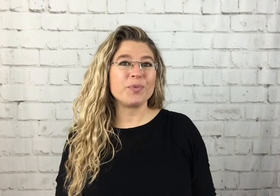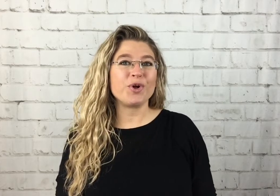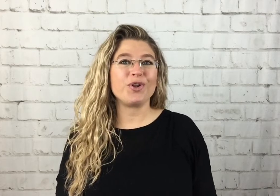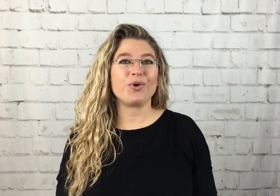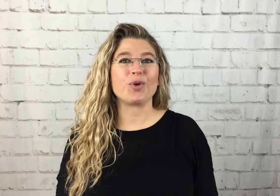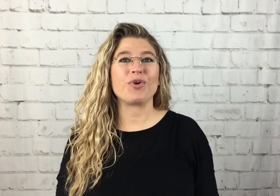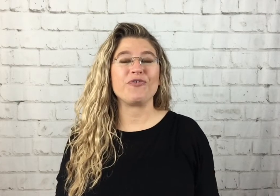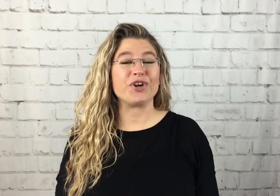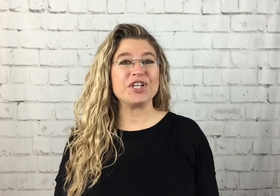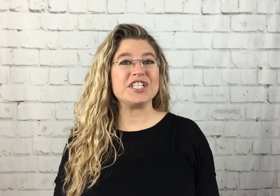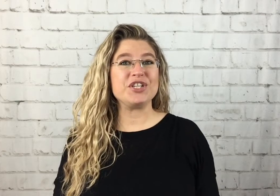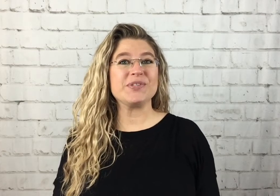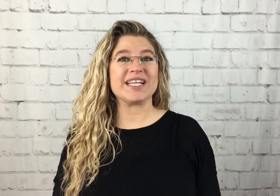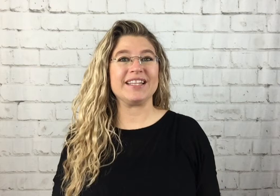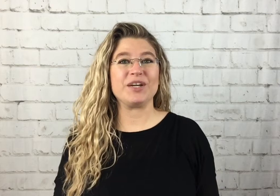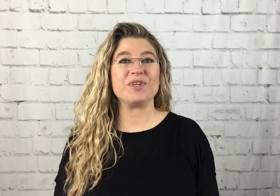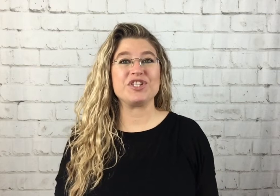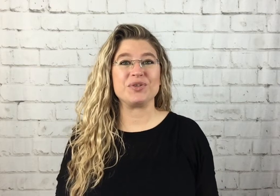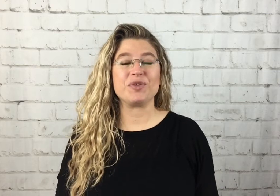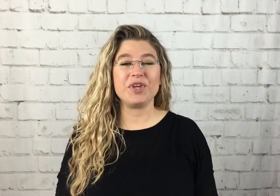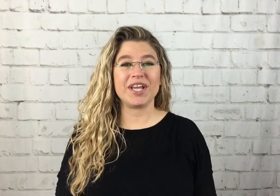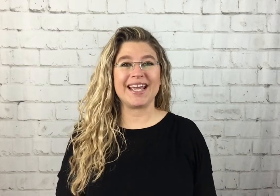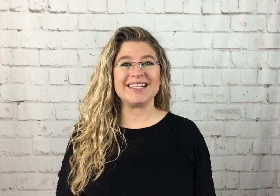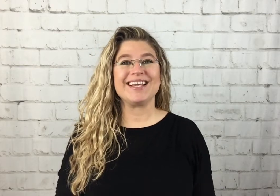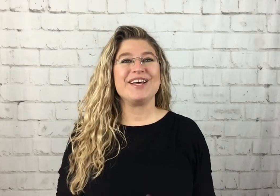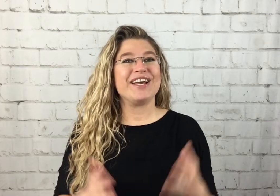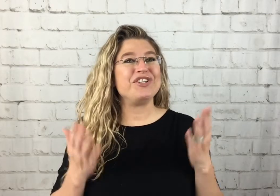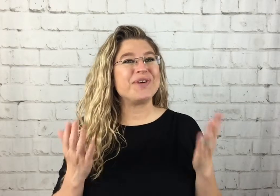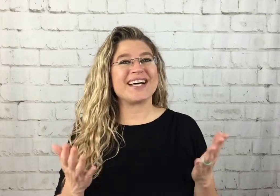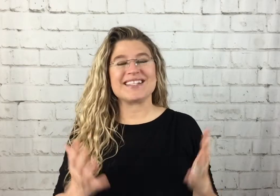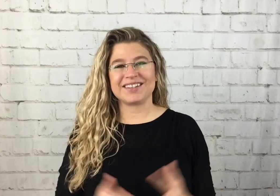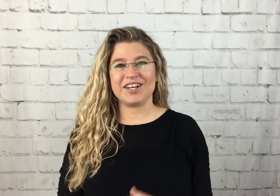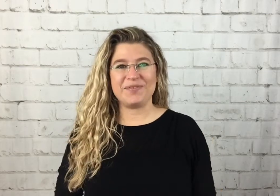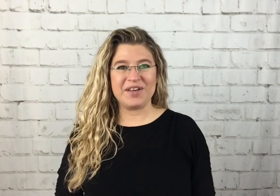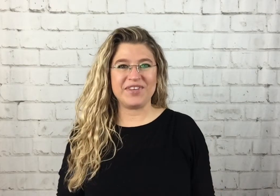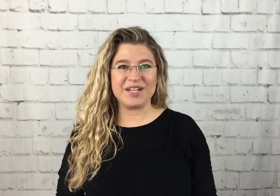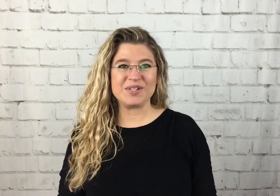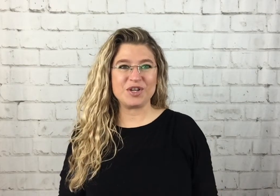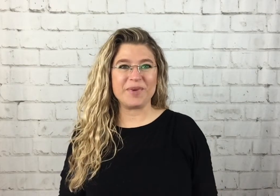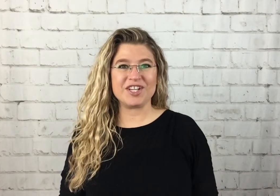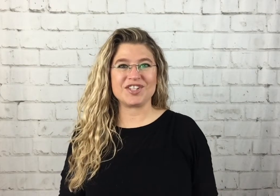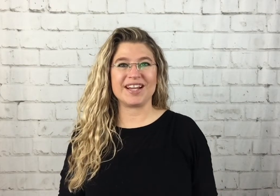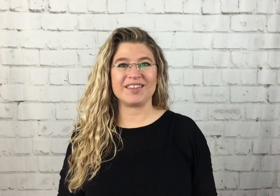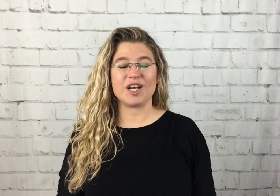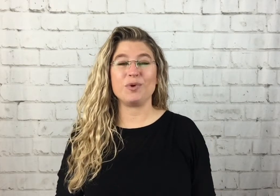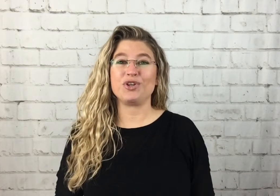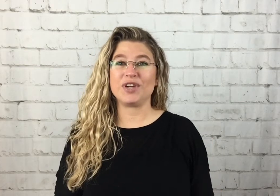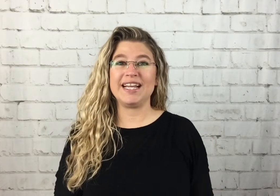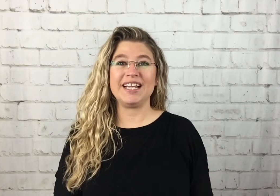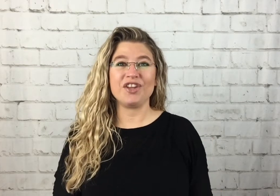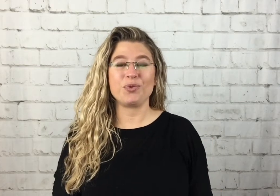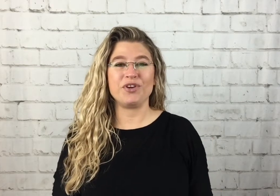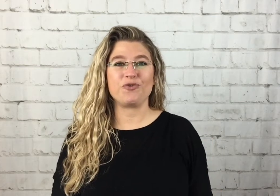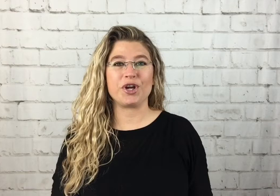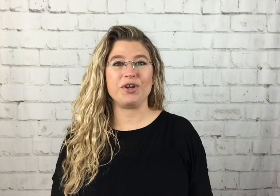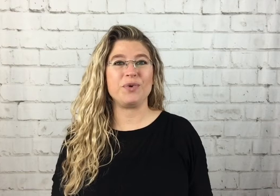nonverbal or preferred to use sign language to communicate. And you guys loved that video so much that I thought I would create another one for you with